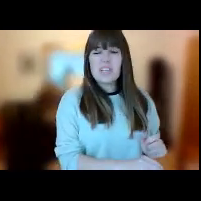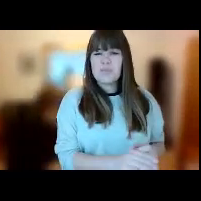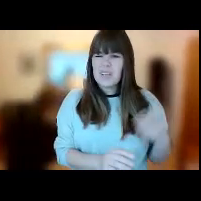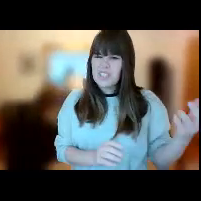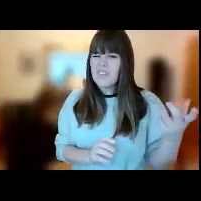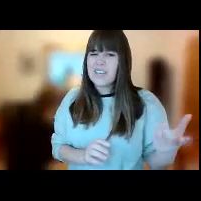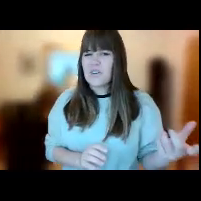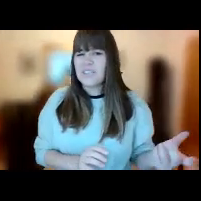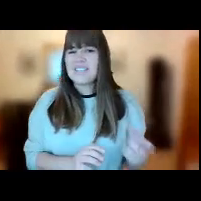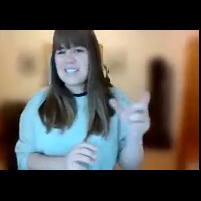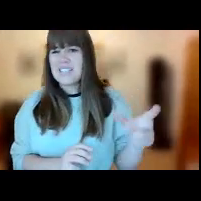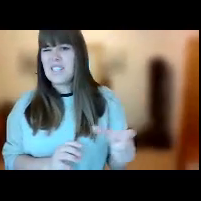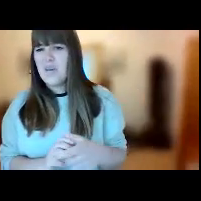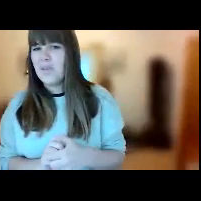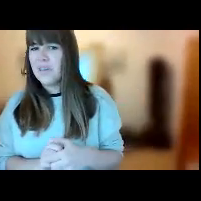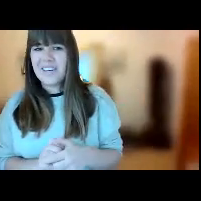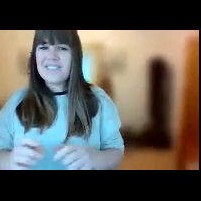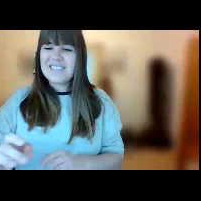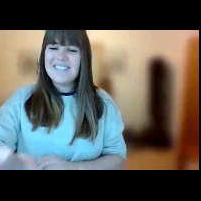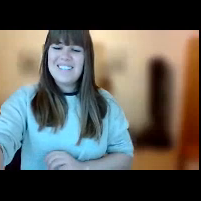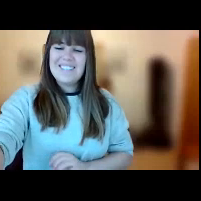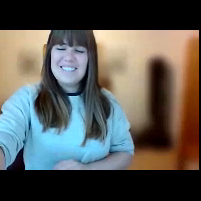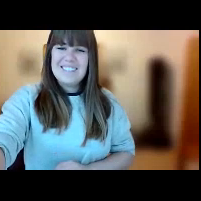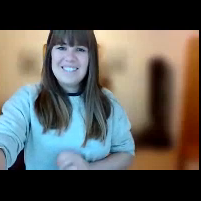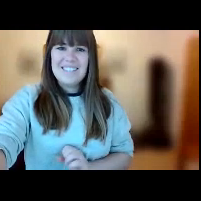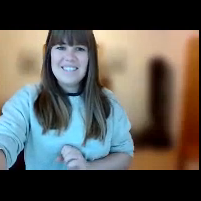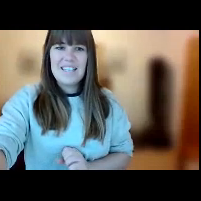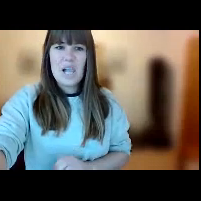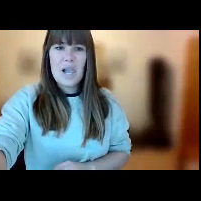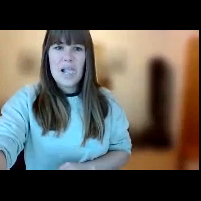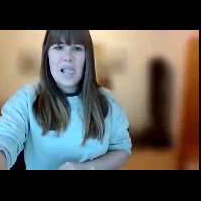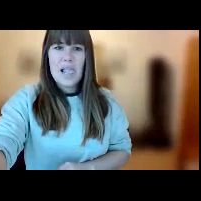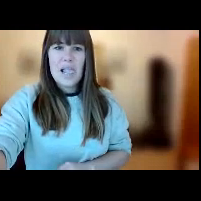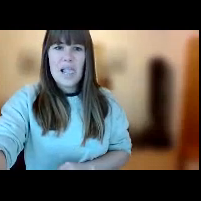way where it might just be, actually, I think nowadays this is the term that we use.